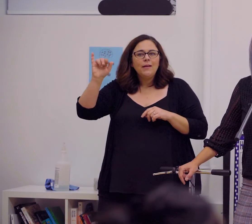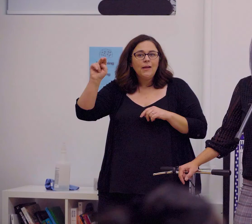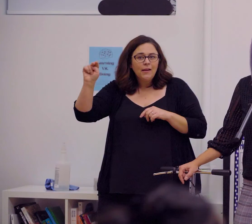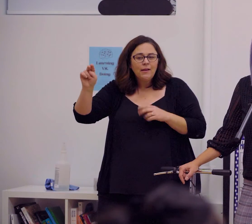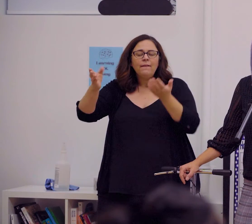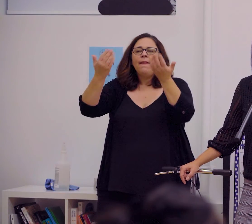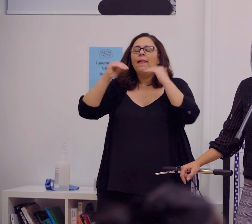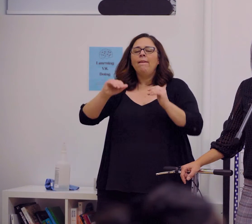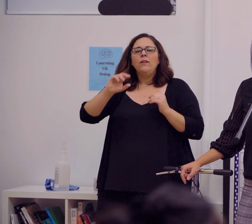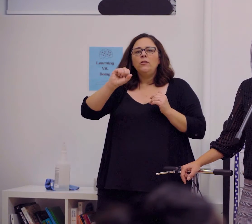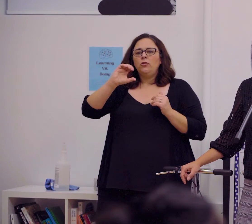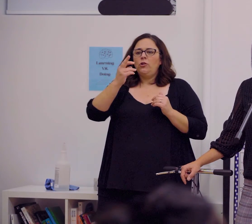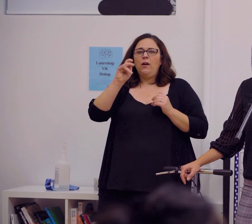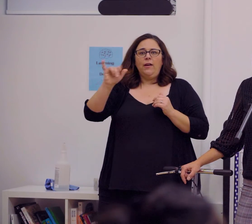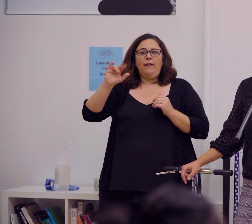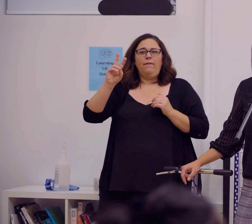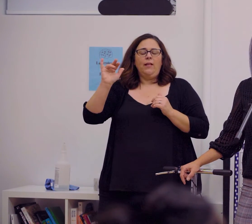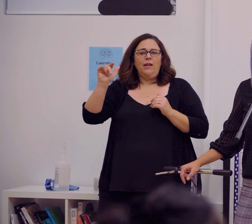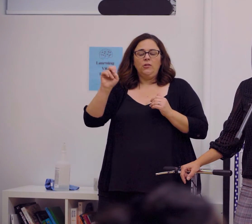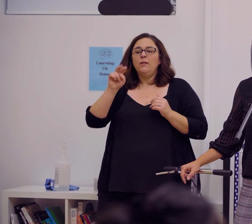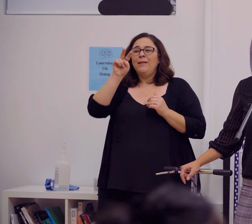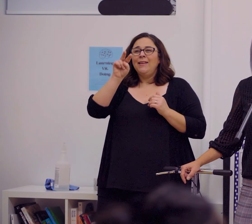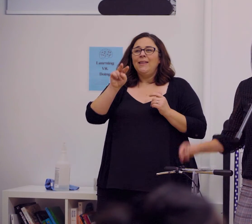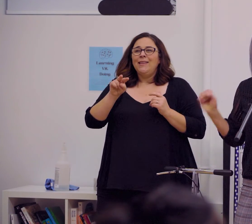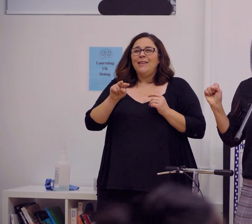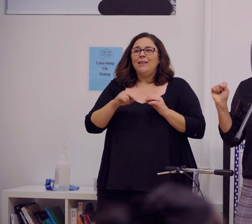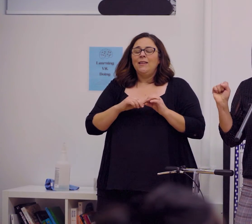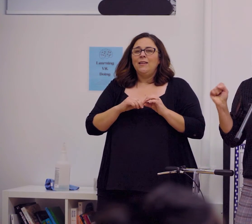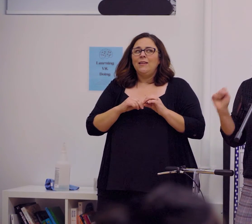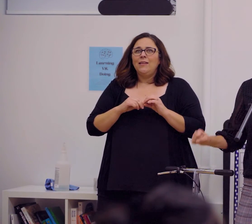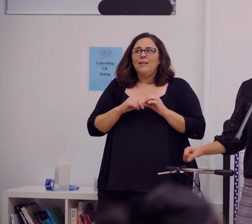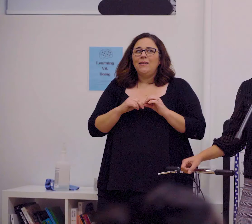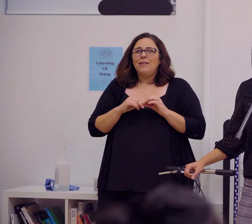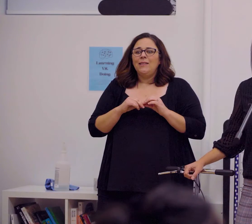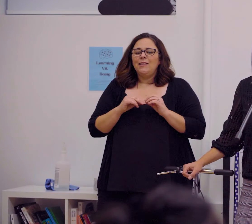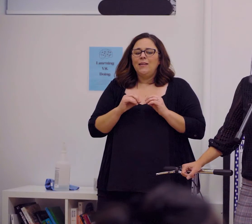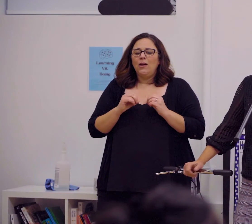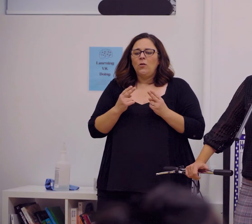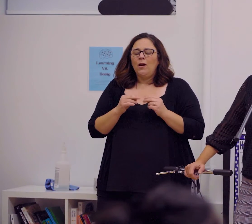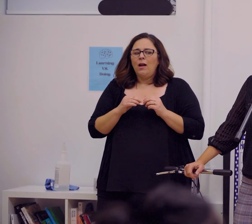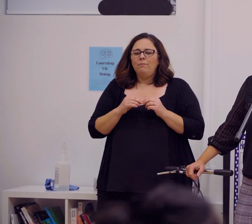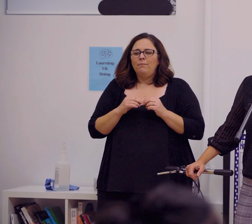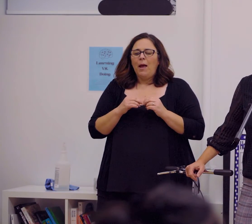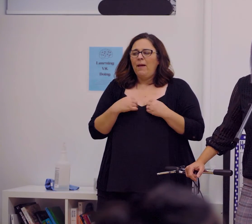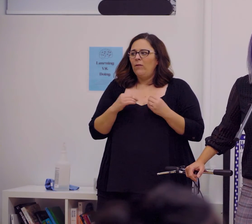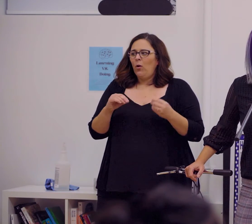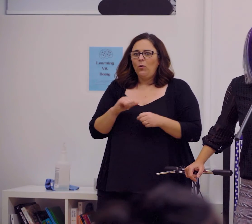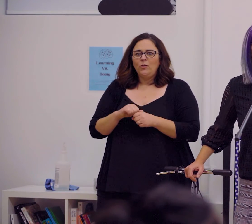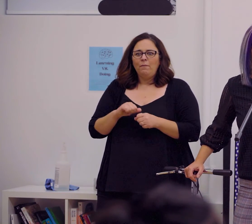through postings on Charity Village, and then I was like, whoa. Oh my gosh, I'm gonna be